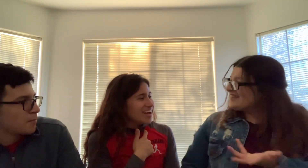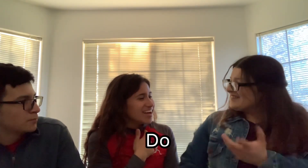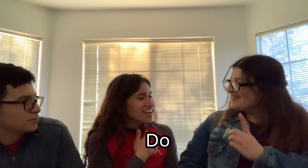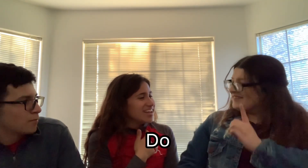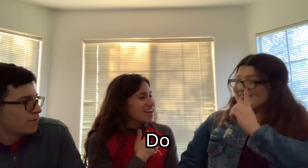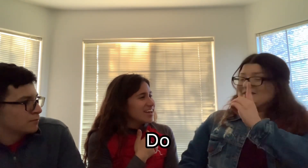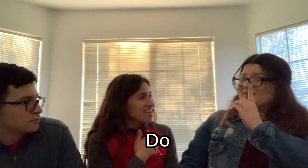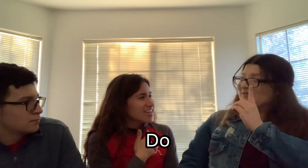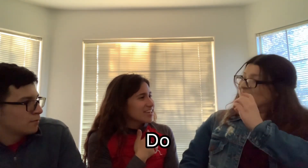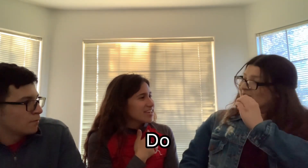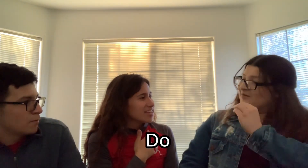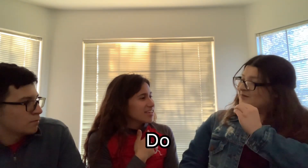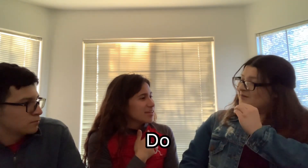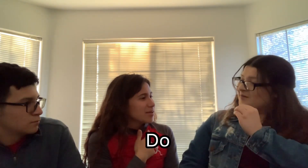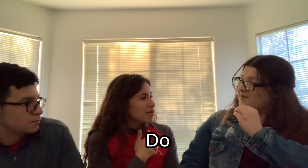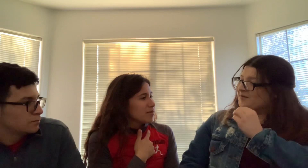I like.